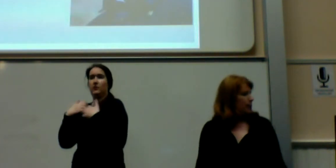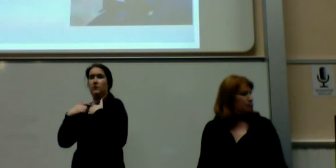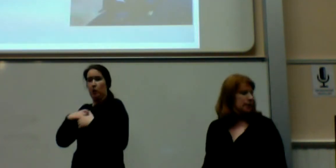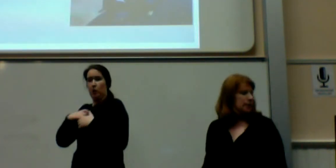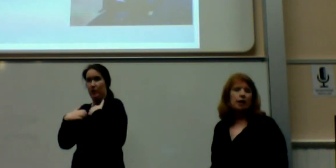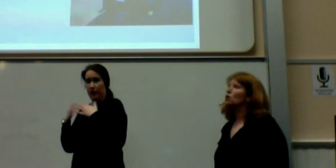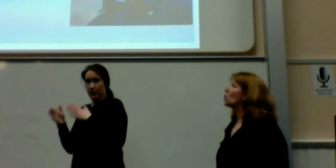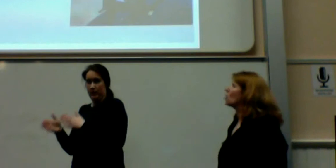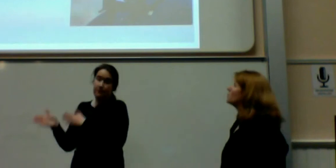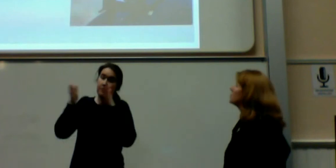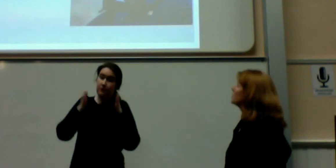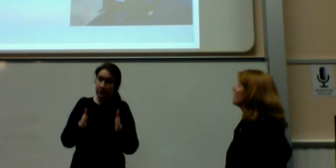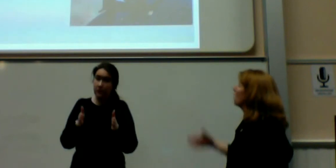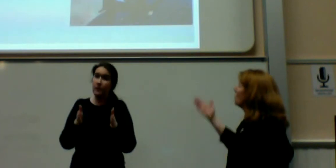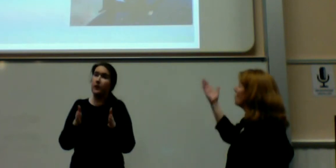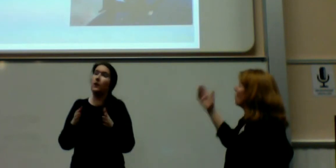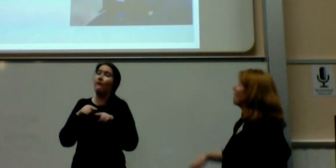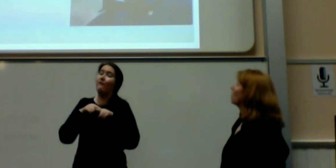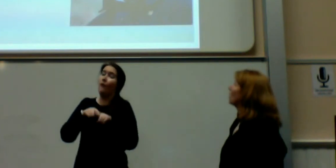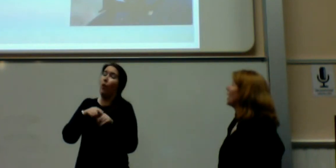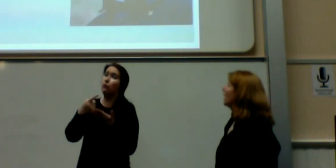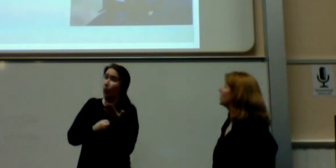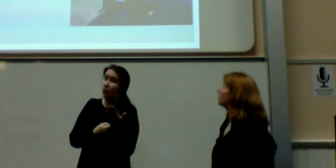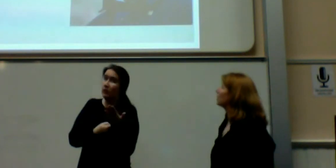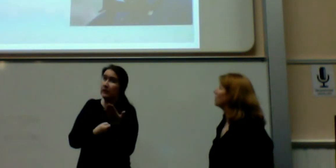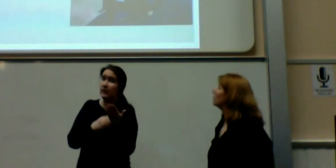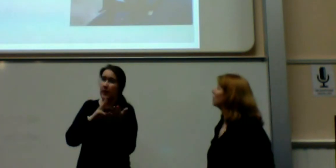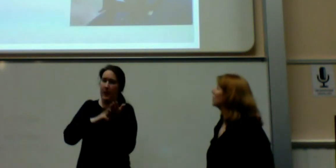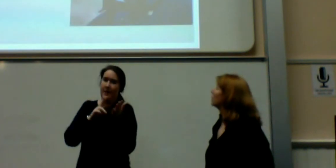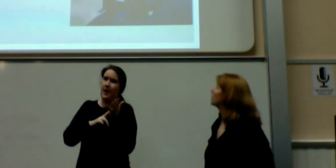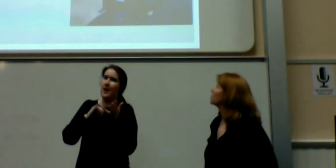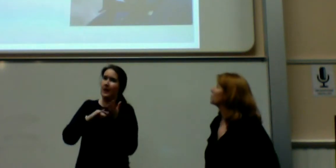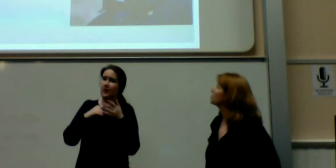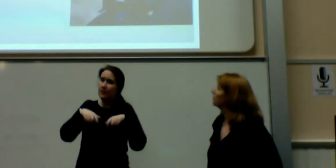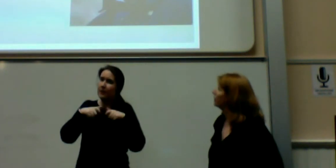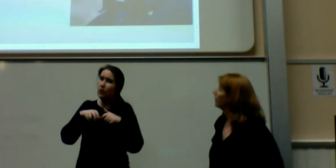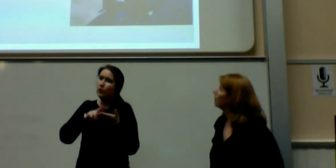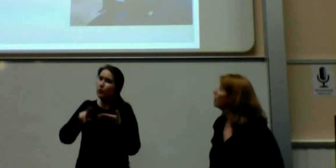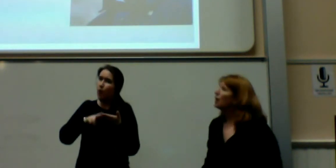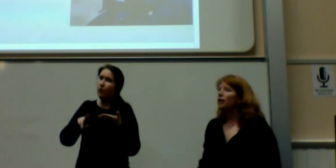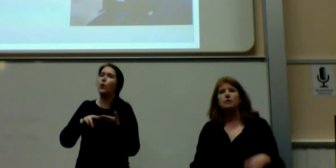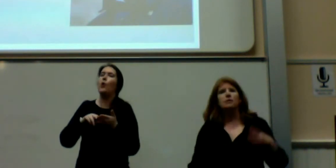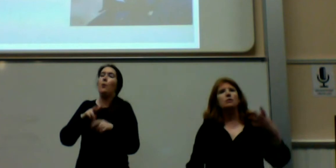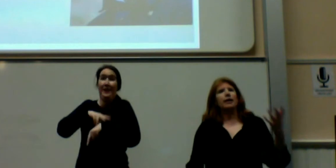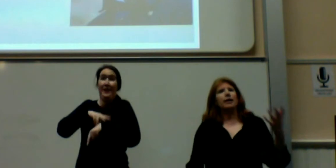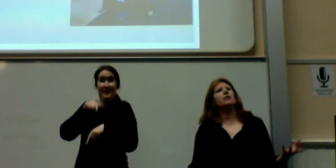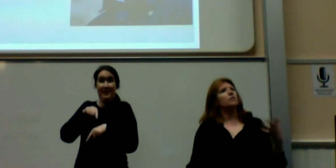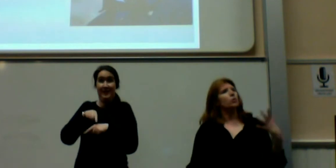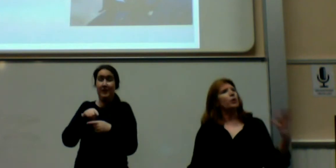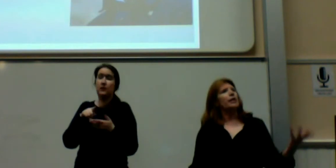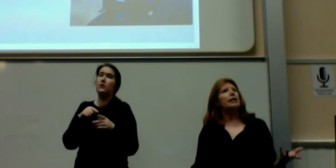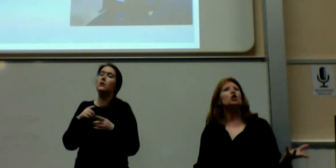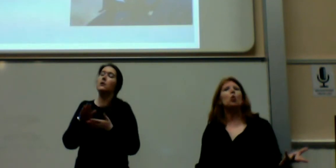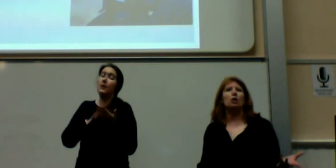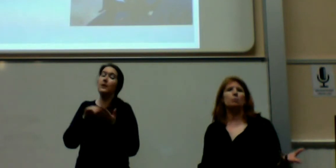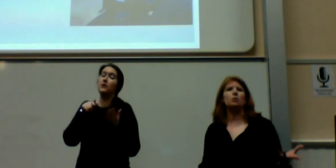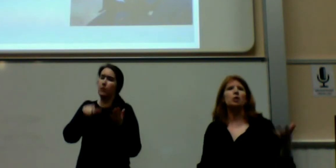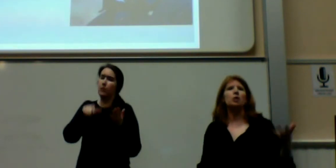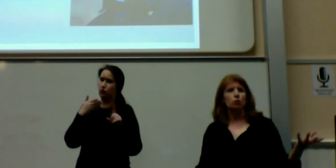The maintaining norms schema, or our character of Javert, is the recognition that we